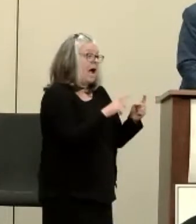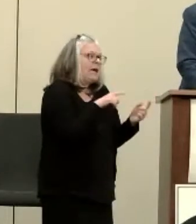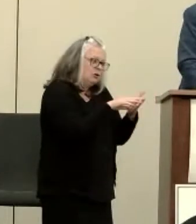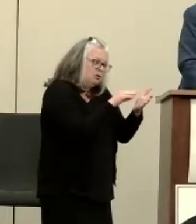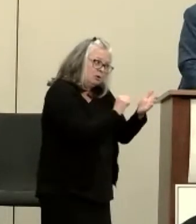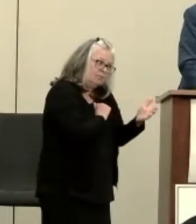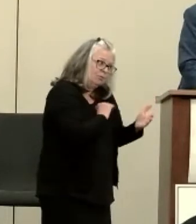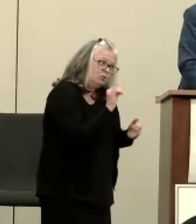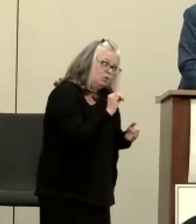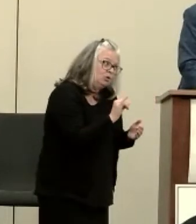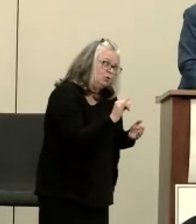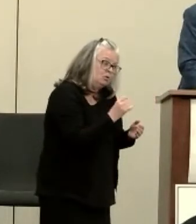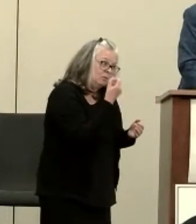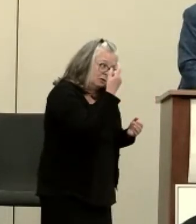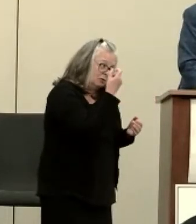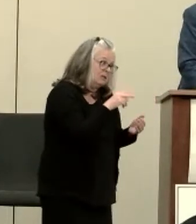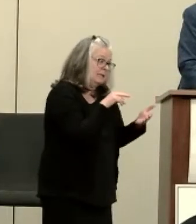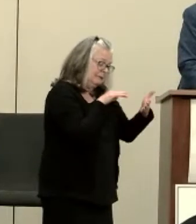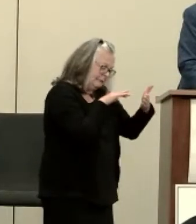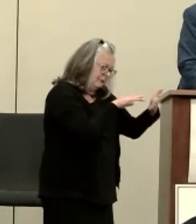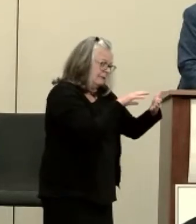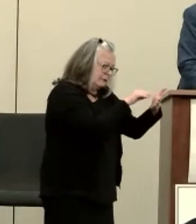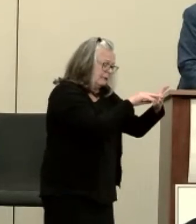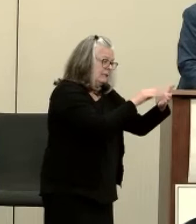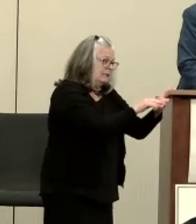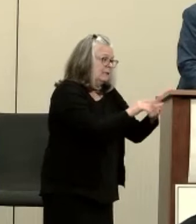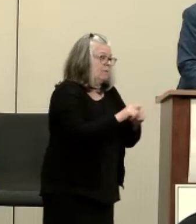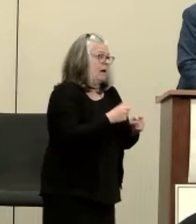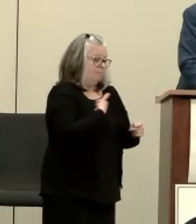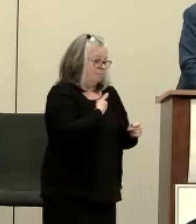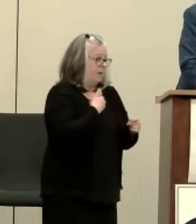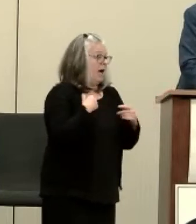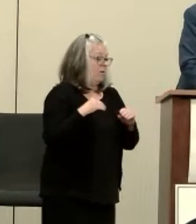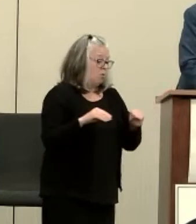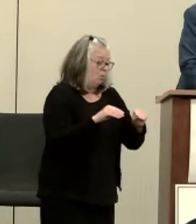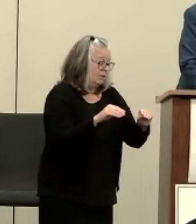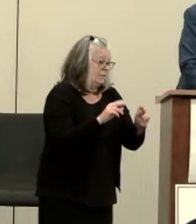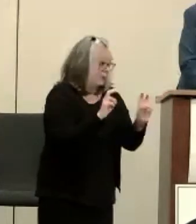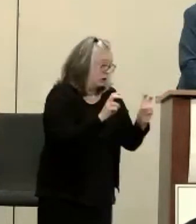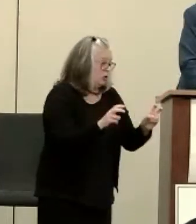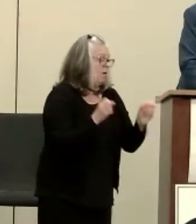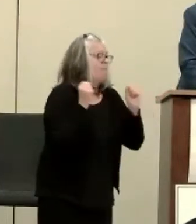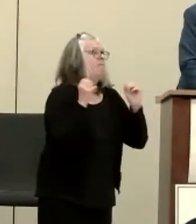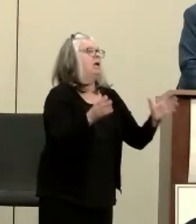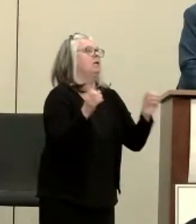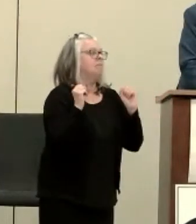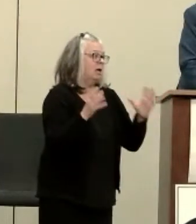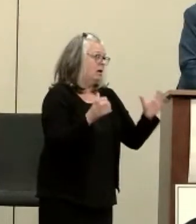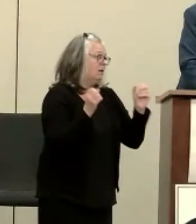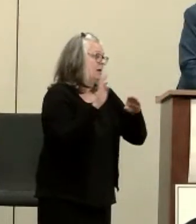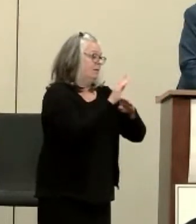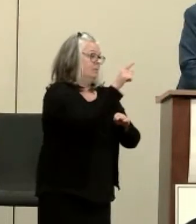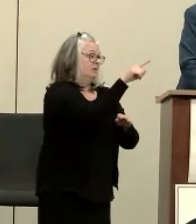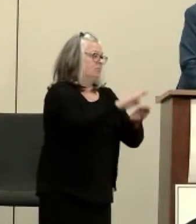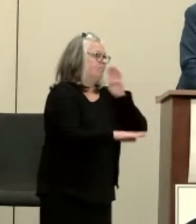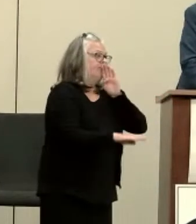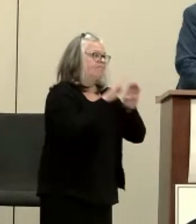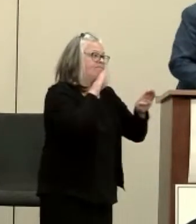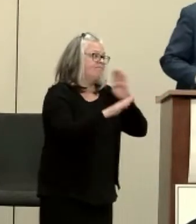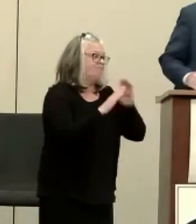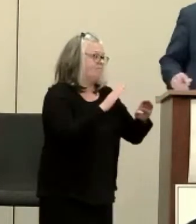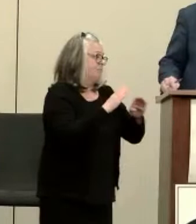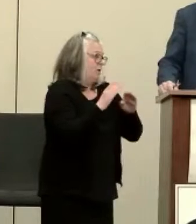it myself. But I know as someone who has mobility issues that there are many, many businesses that don't understand